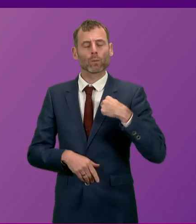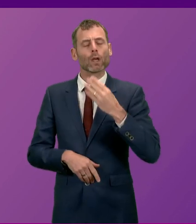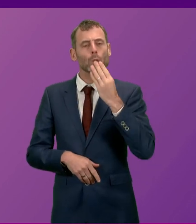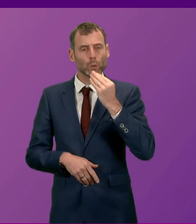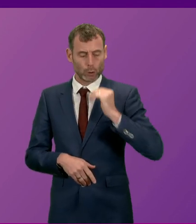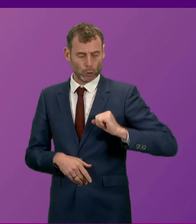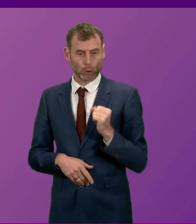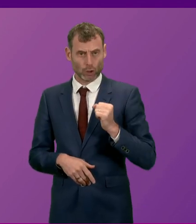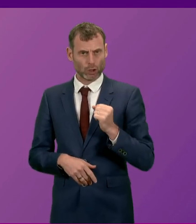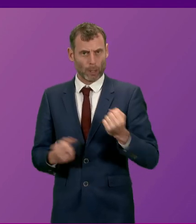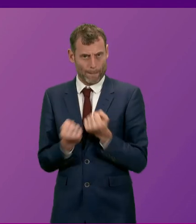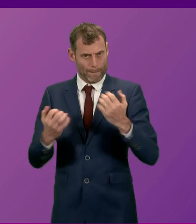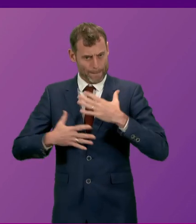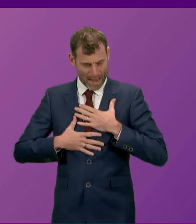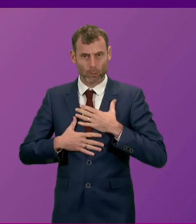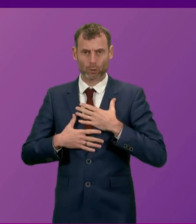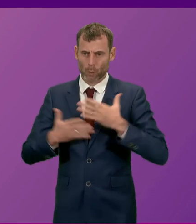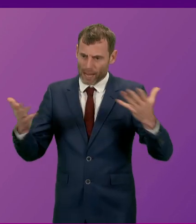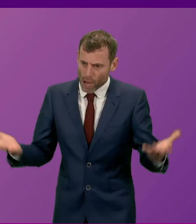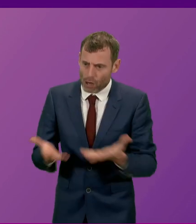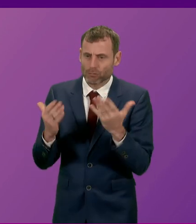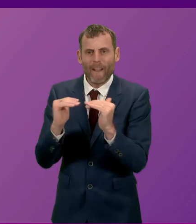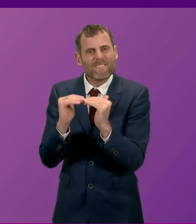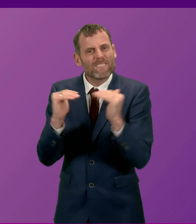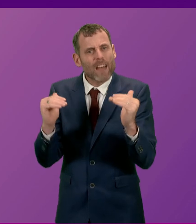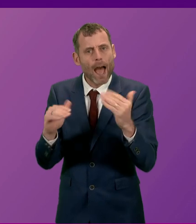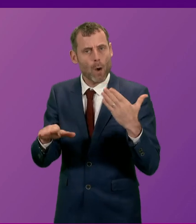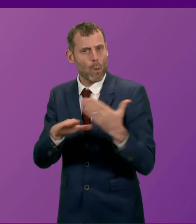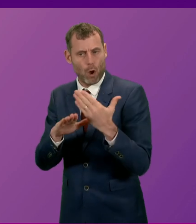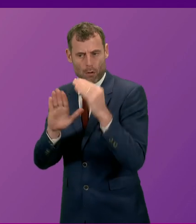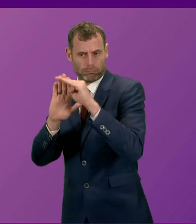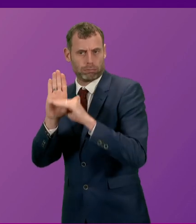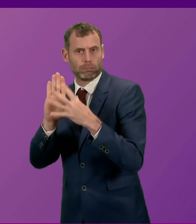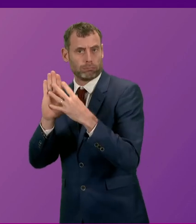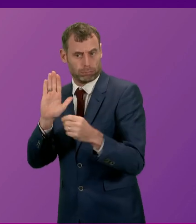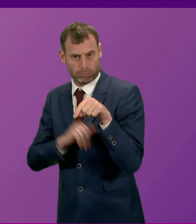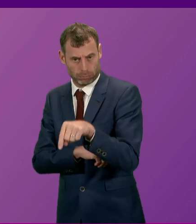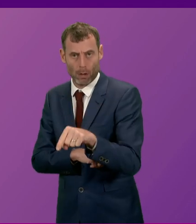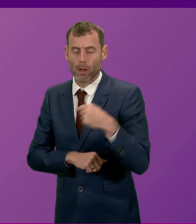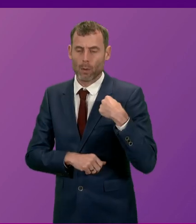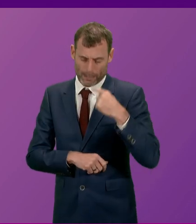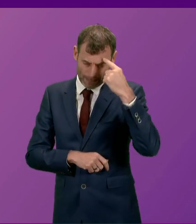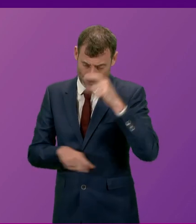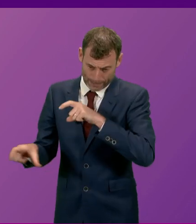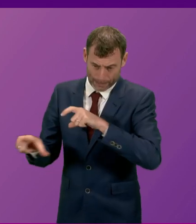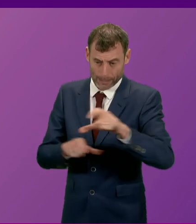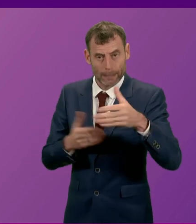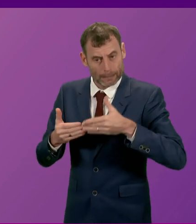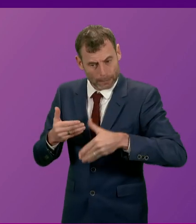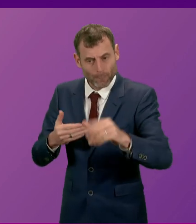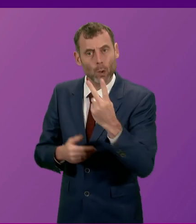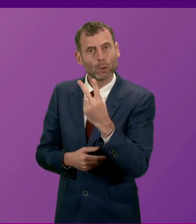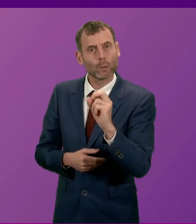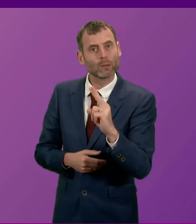fair work practice and enable Scotland to be a fair work nation by 2025. We will continue to work in partnership with business to ensure